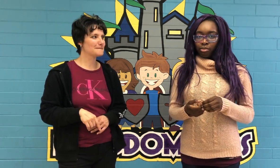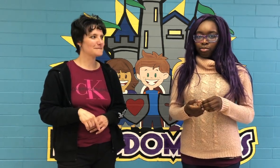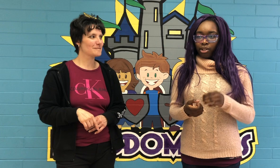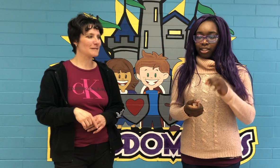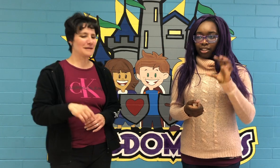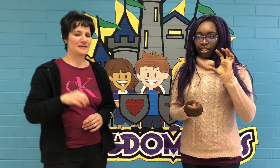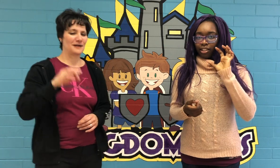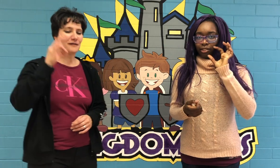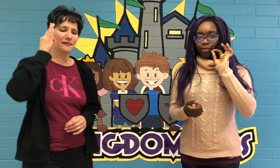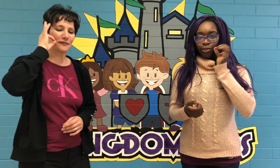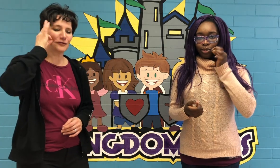but